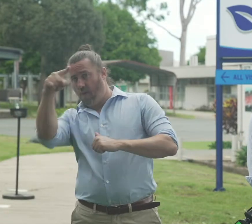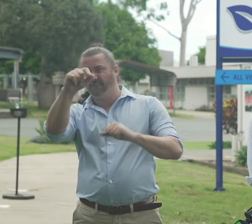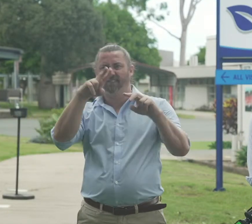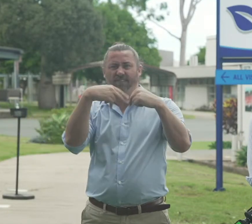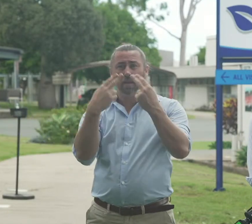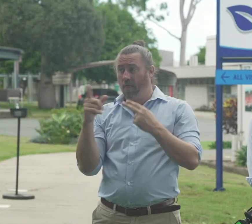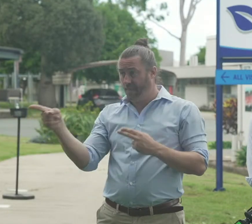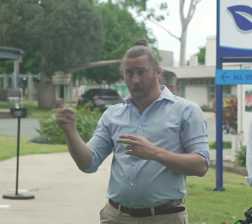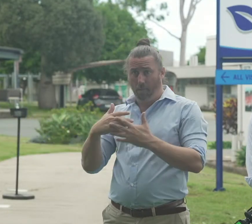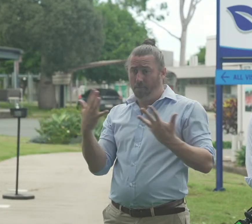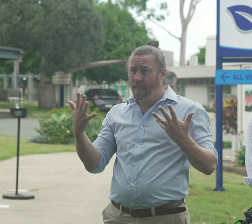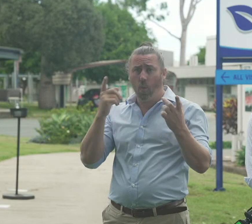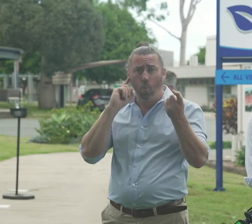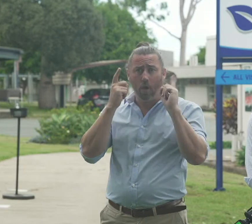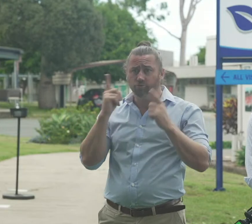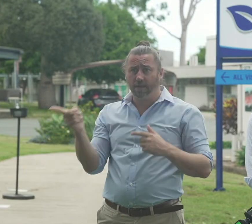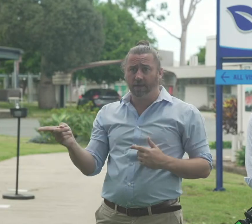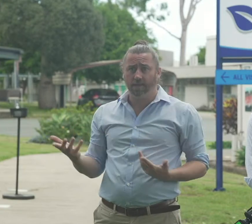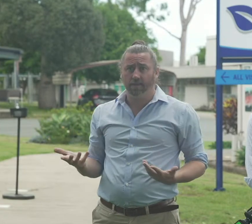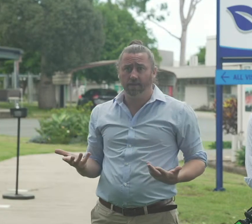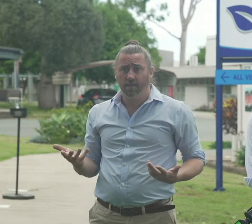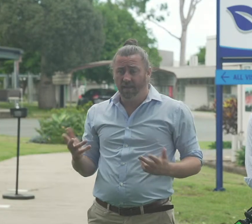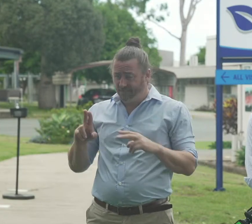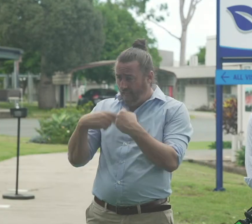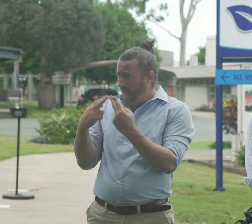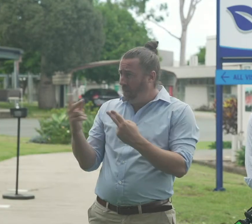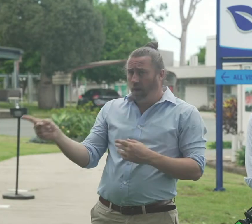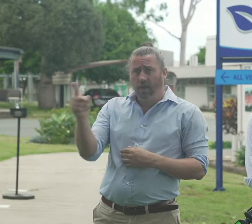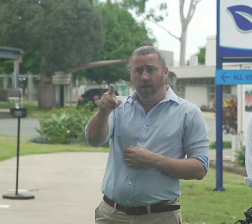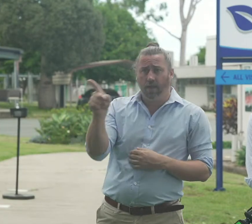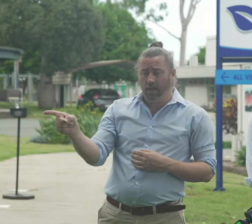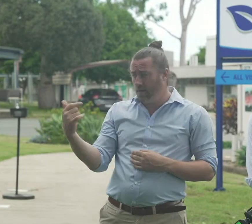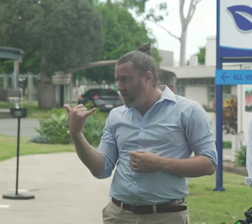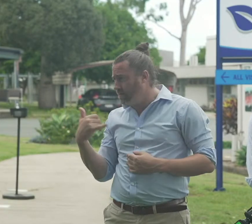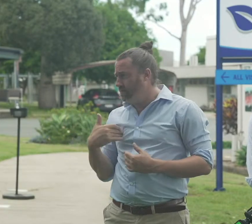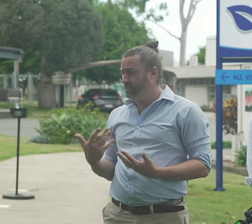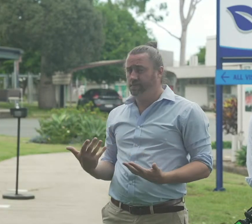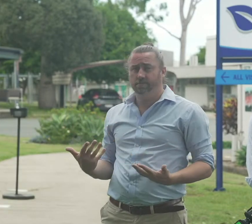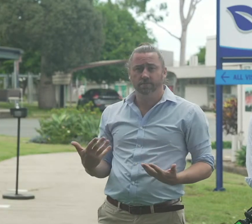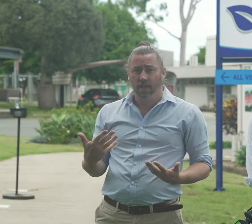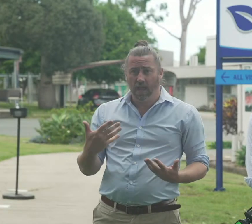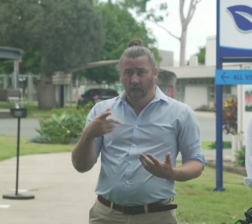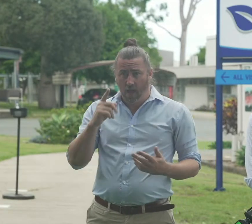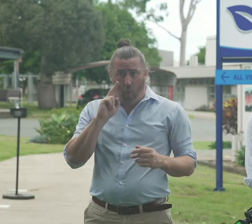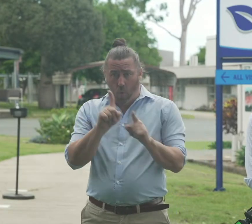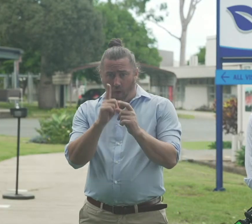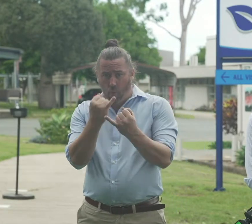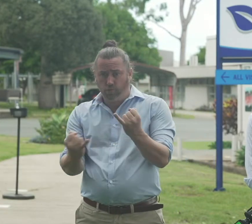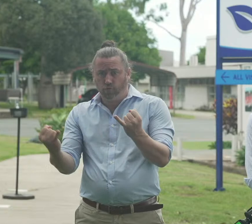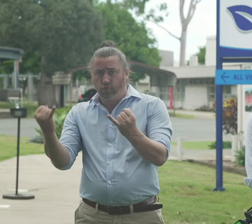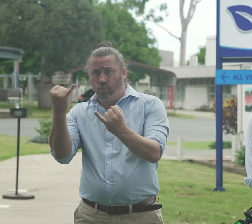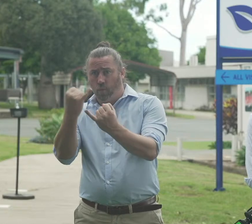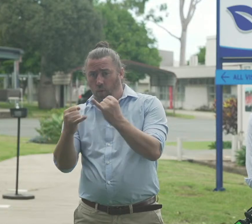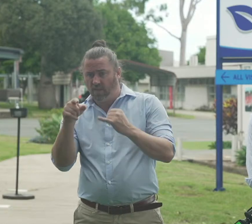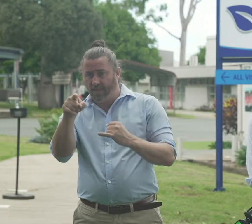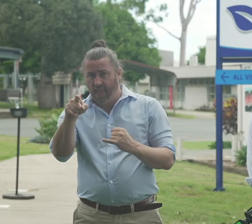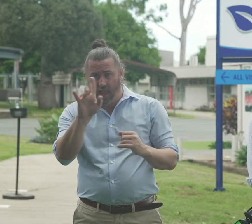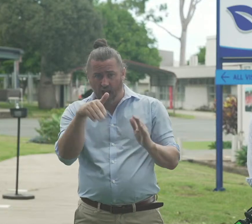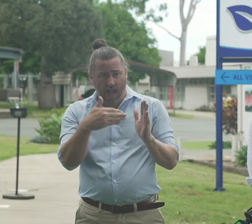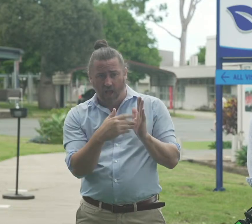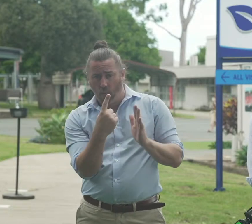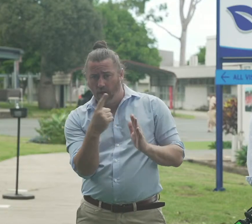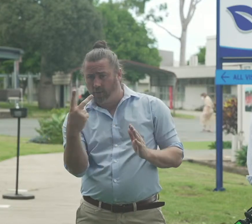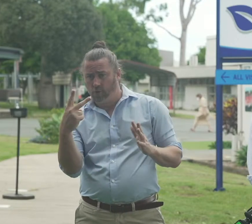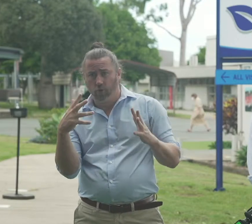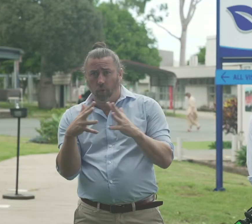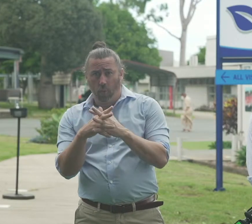very, very concerned. The situation there has evolved over days and weeks, and look, I'm really